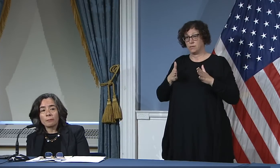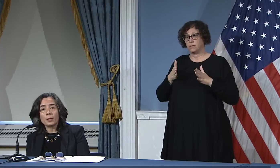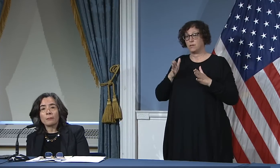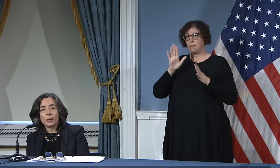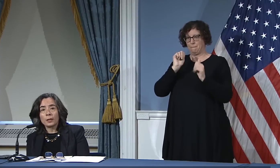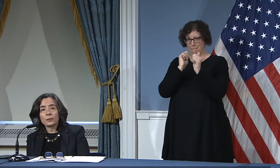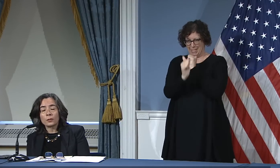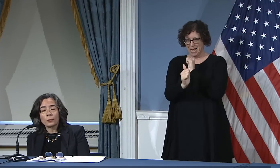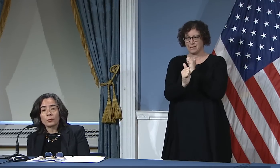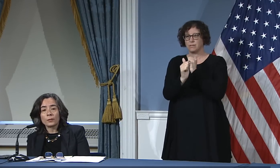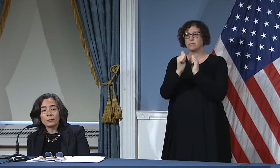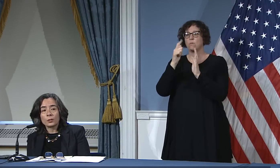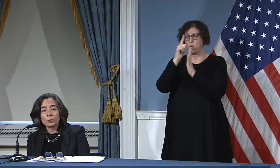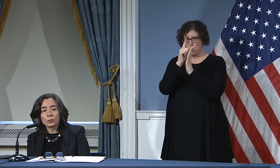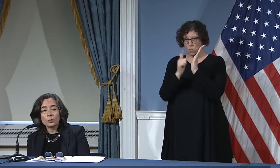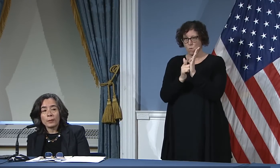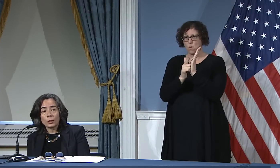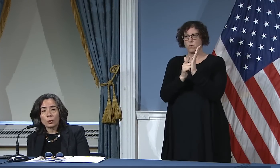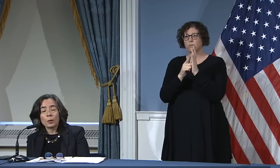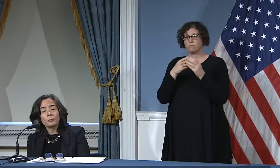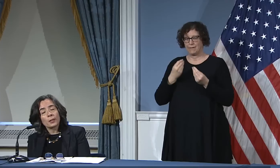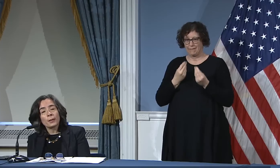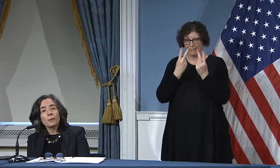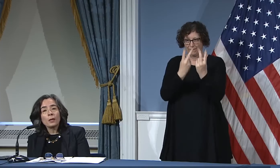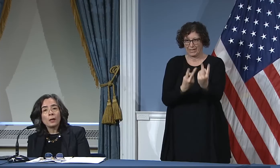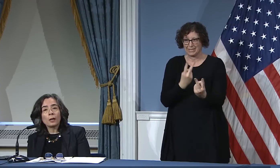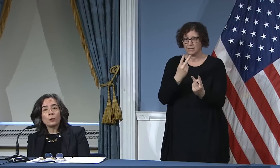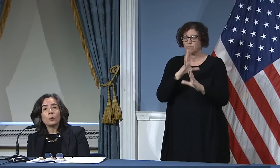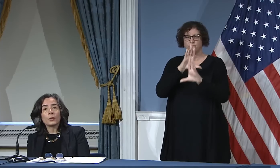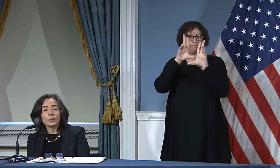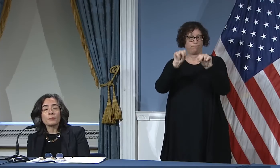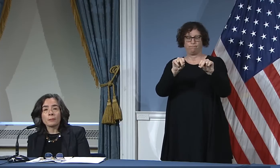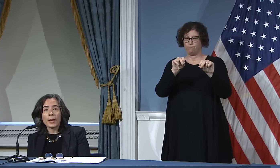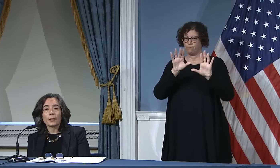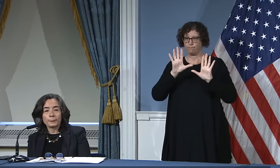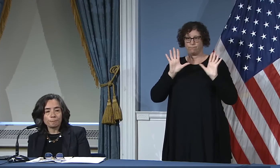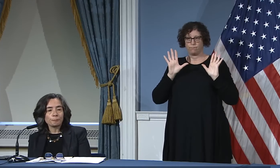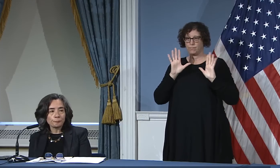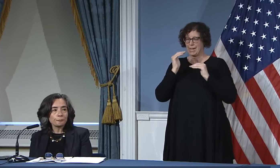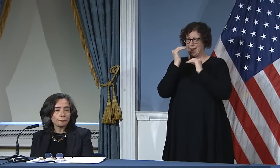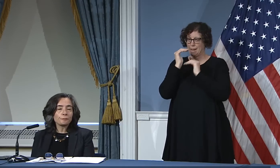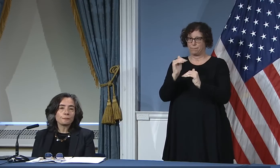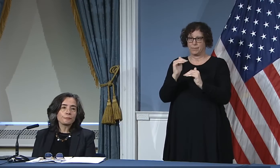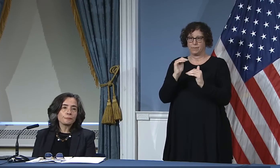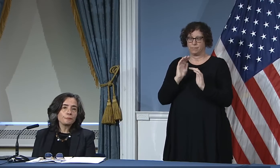trying to minimize the number of individuals who may show up to them who are symptomatic.